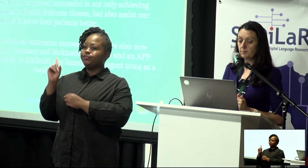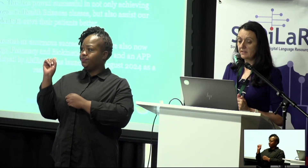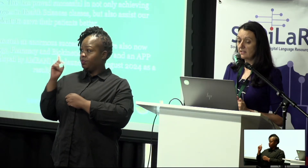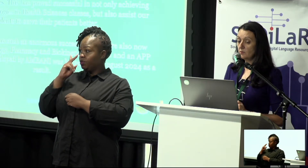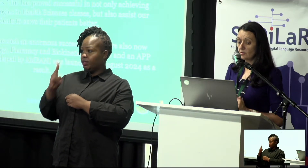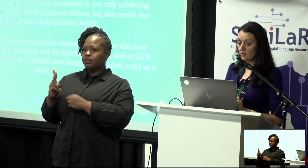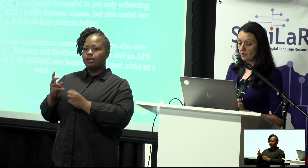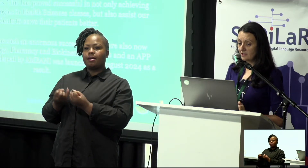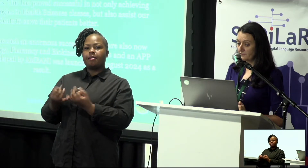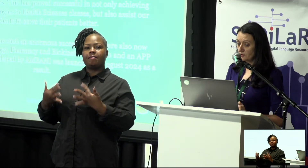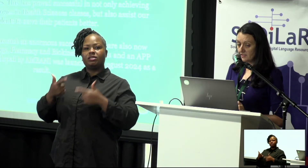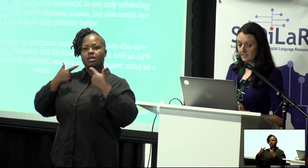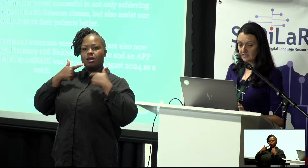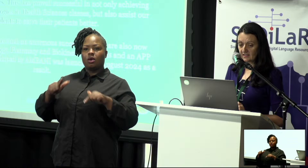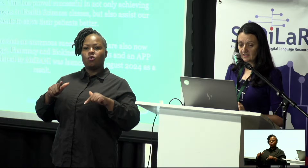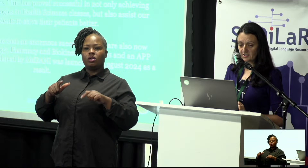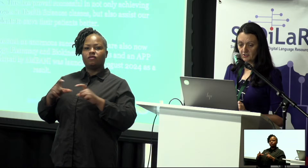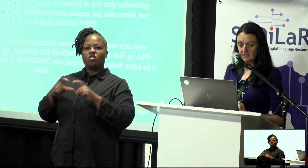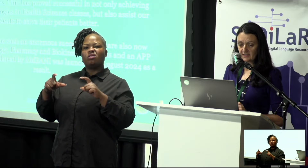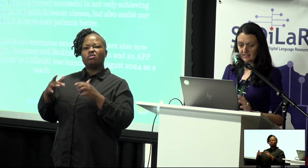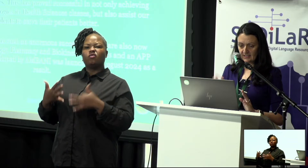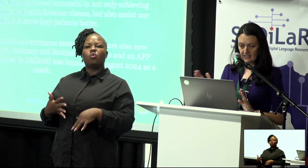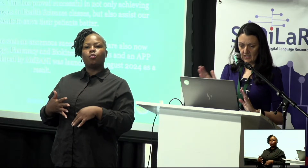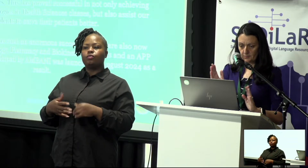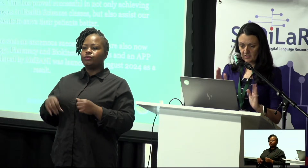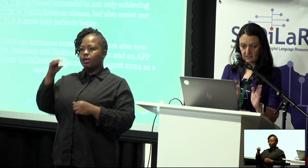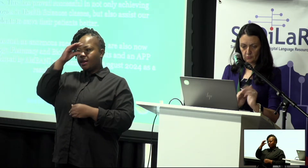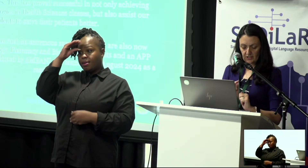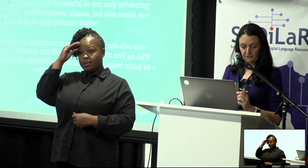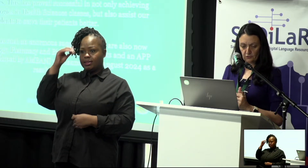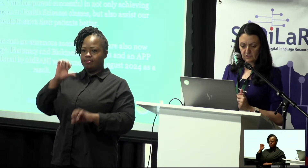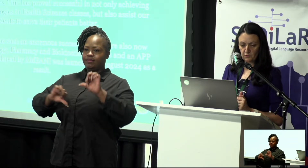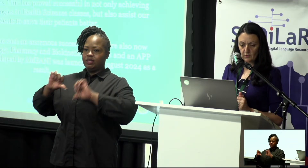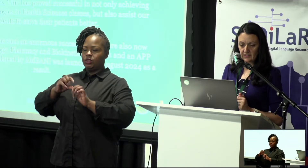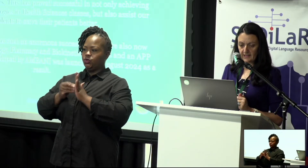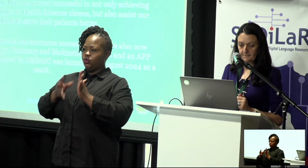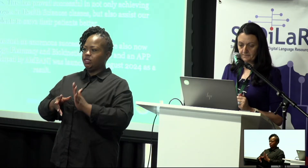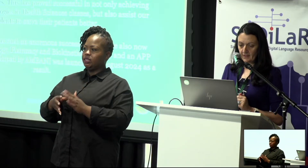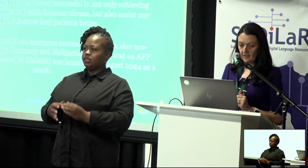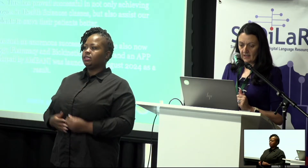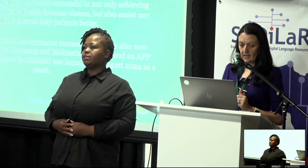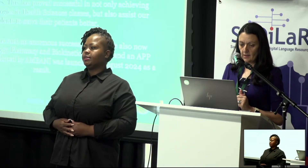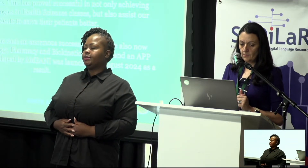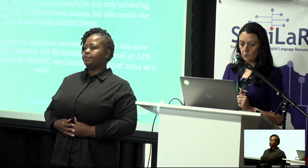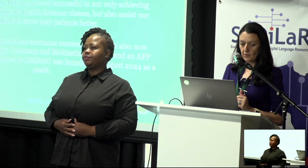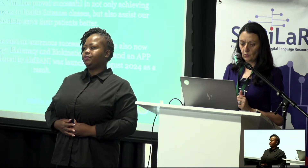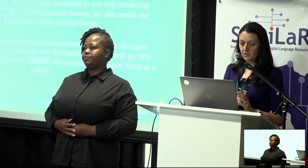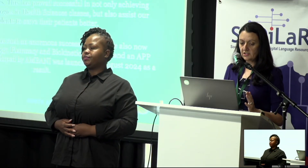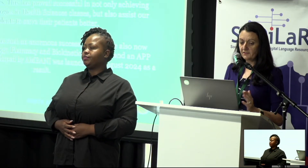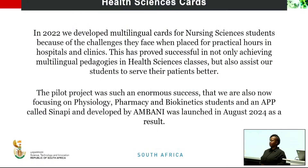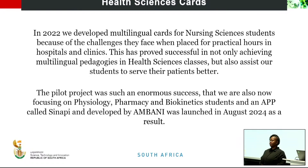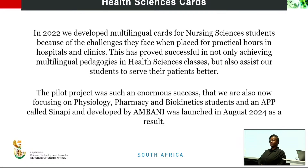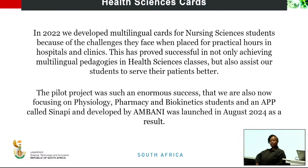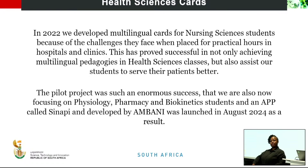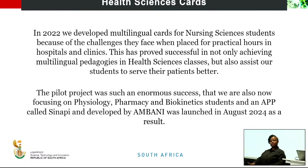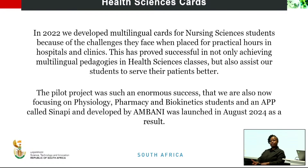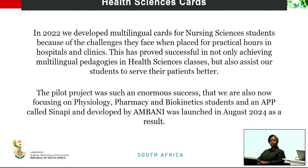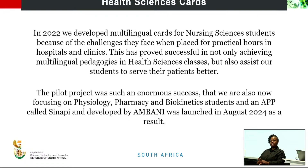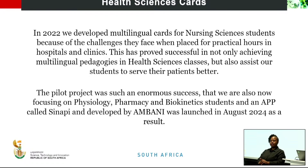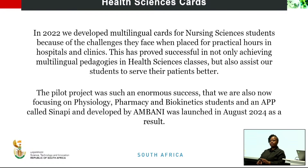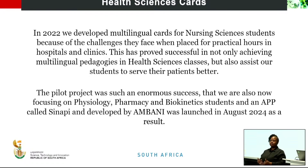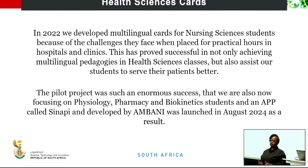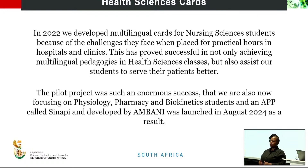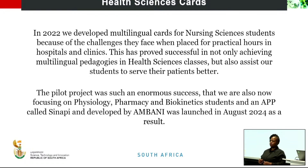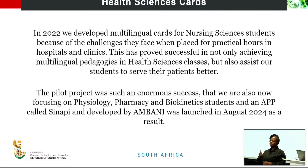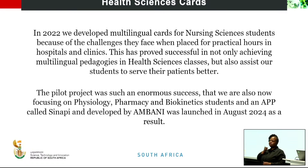2022, we developed multilingual cards for nursing sciences students. I'm just going to quickly fast forward there. We also developed a pilot